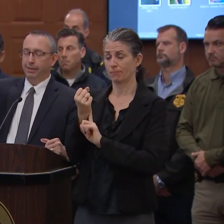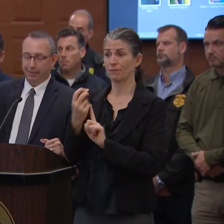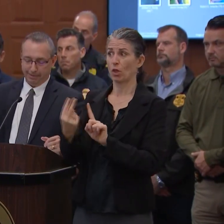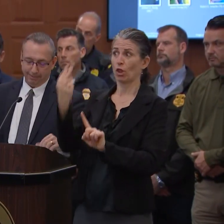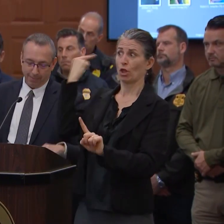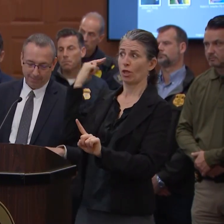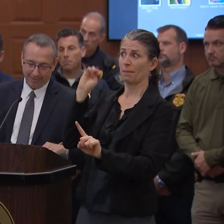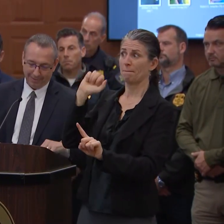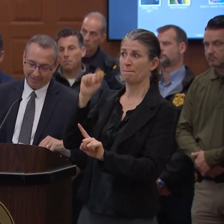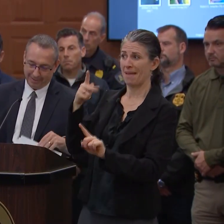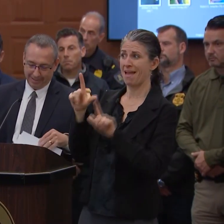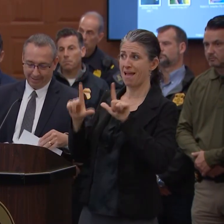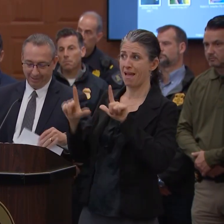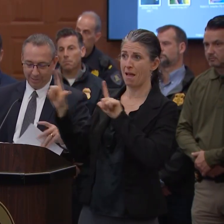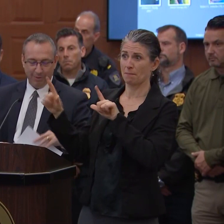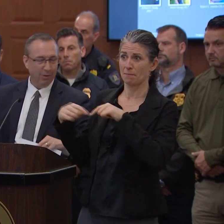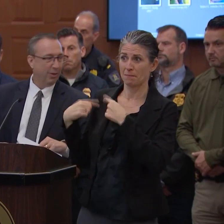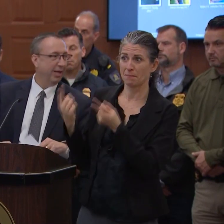Lisbon